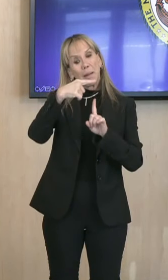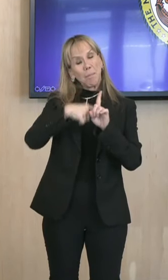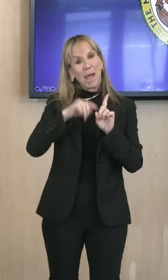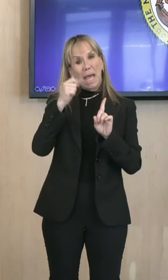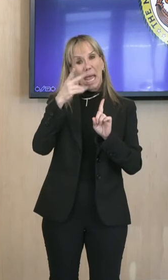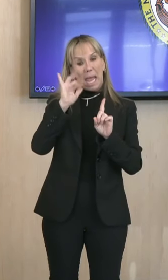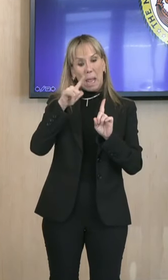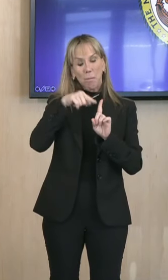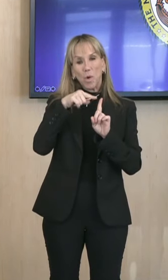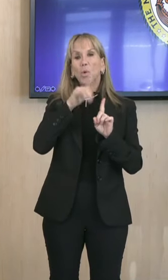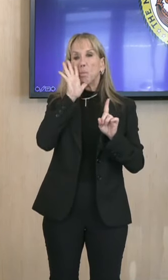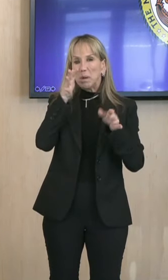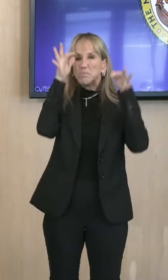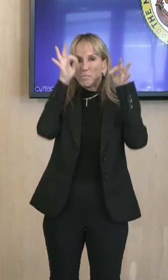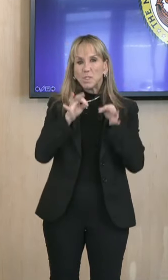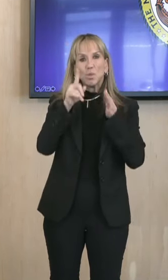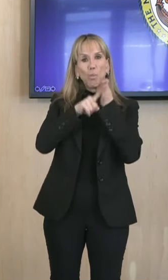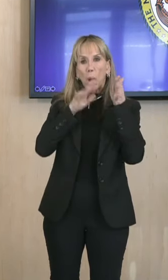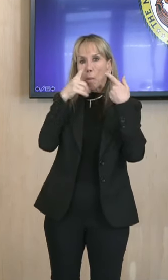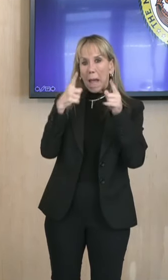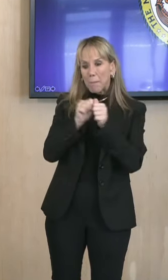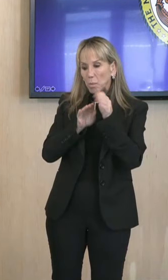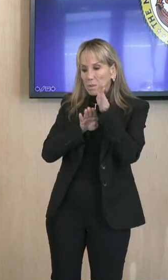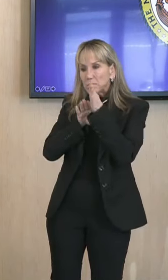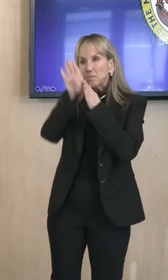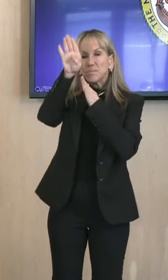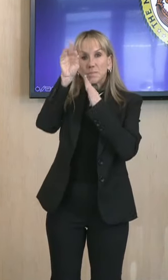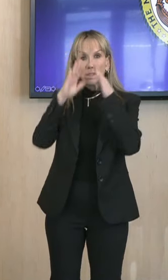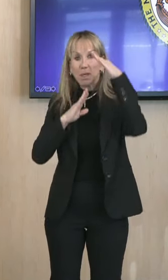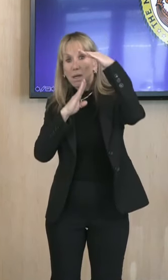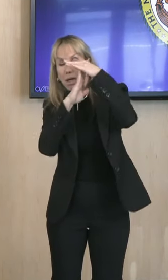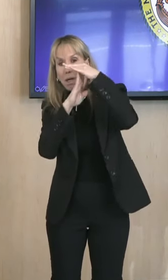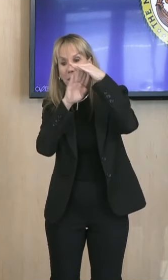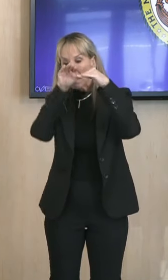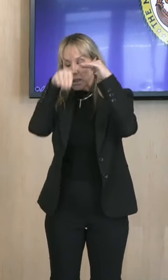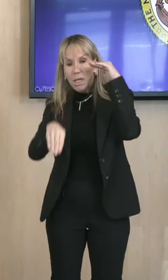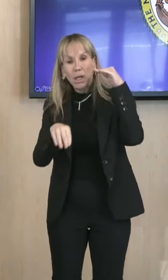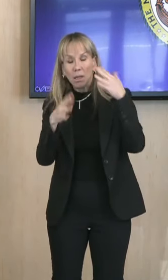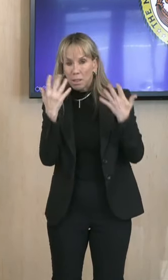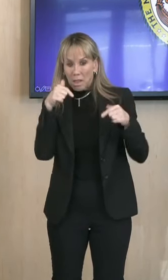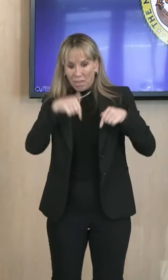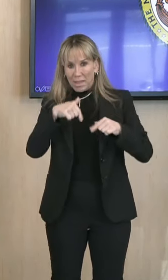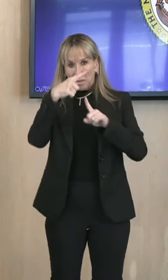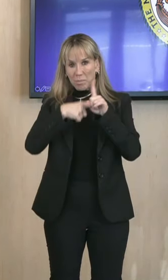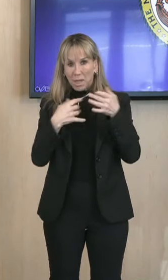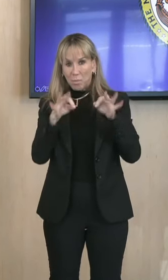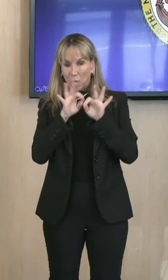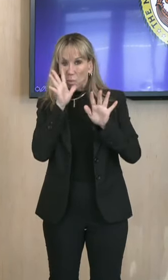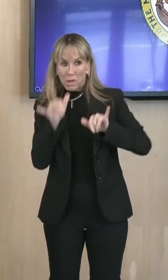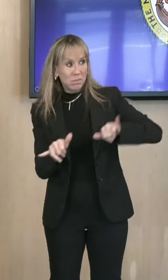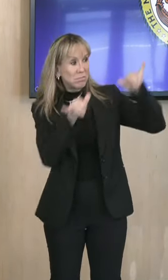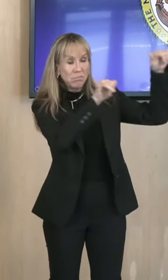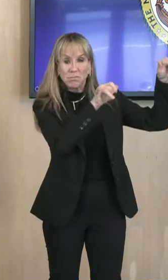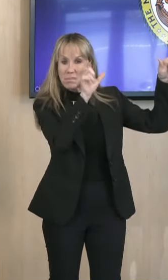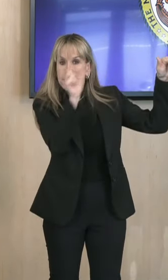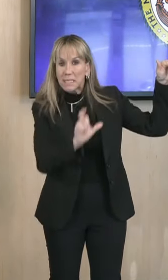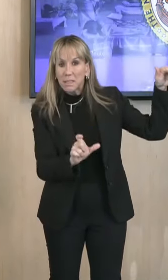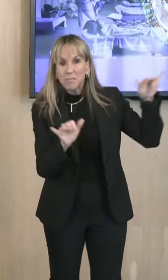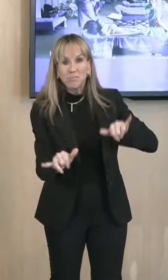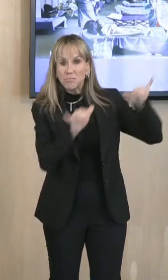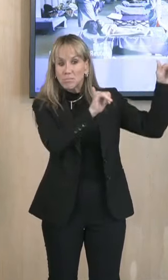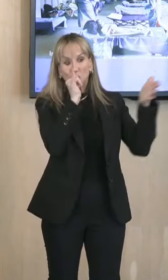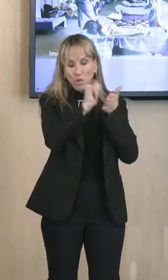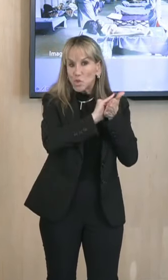region. We believe this is the month that will determine if we end up like Italy and New York, or if we